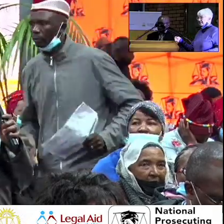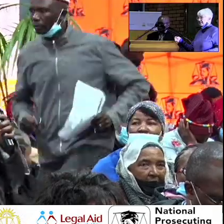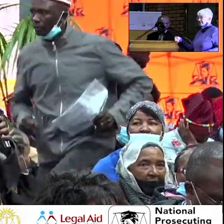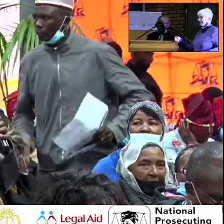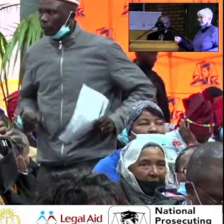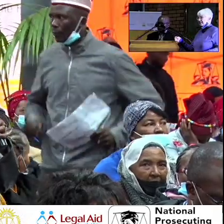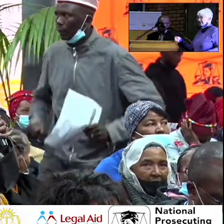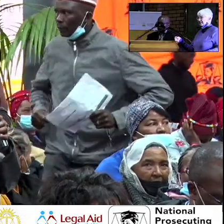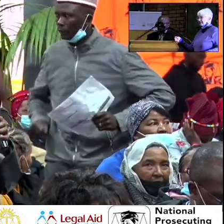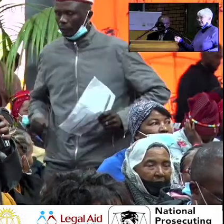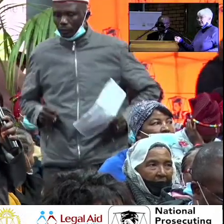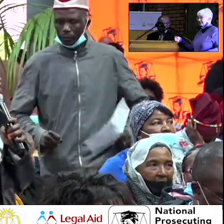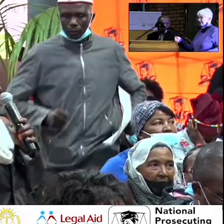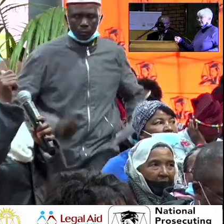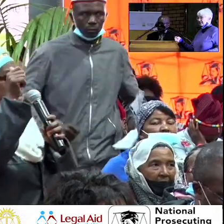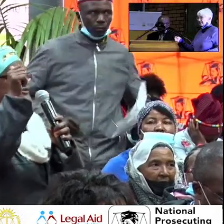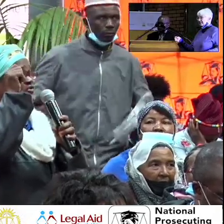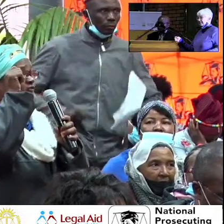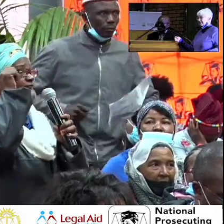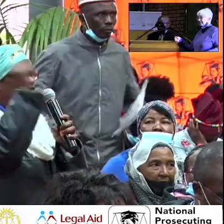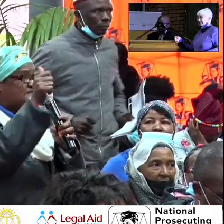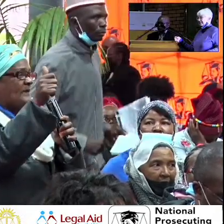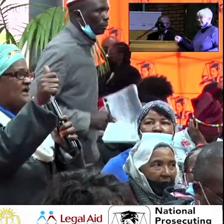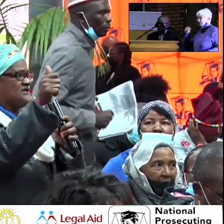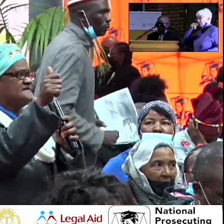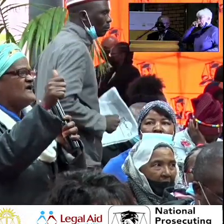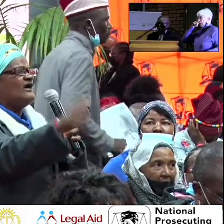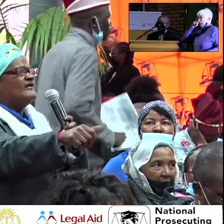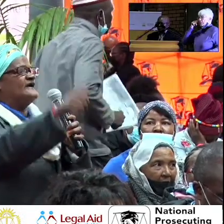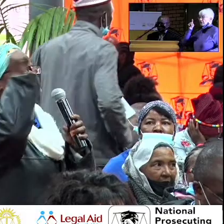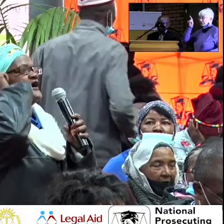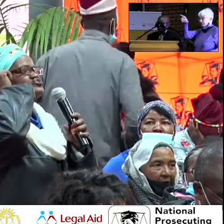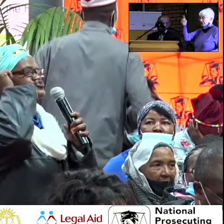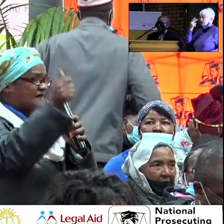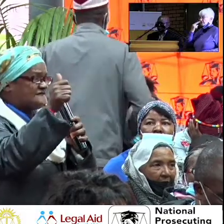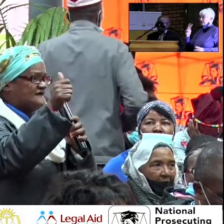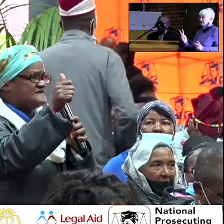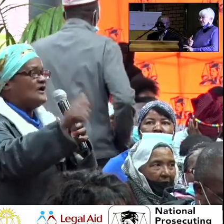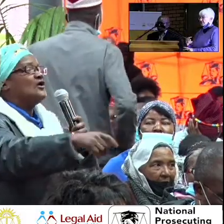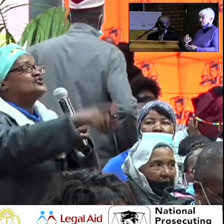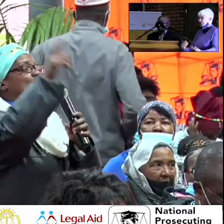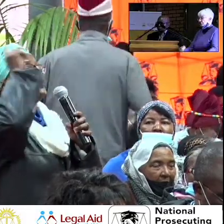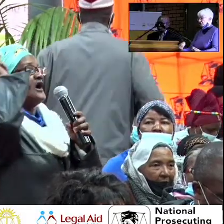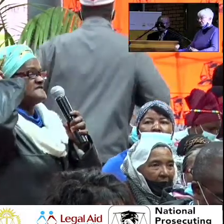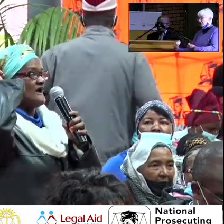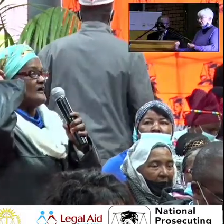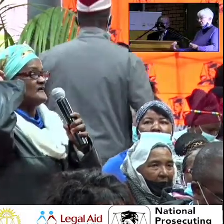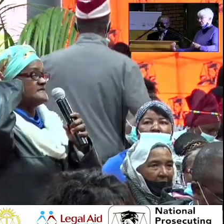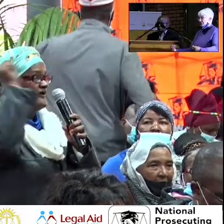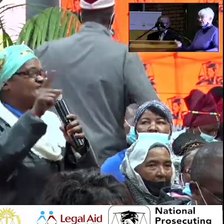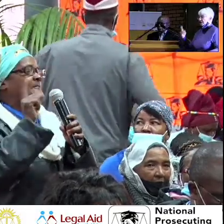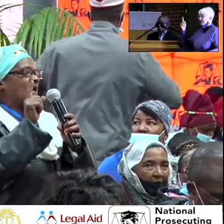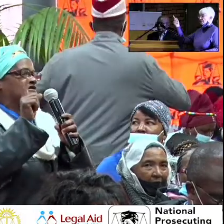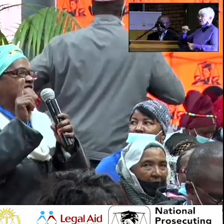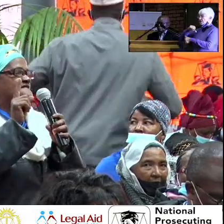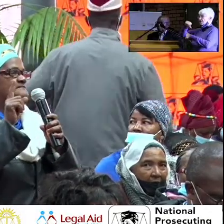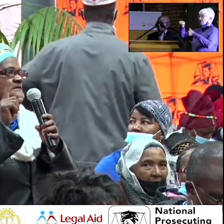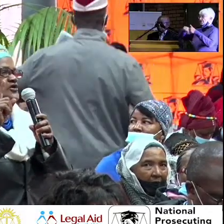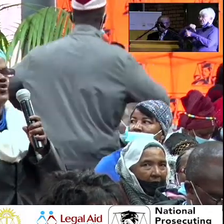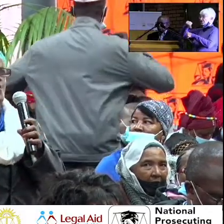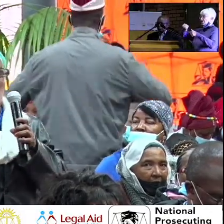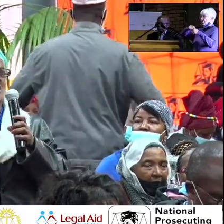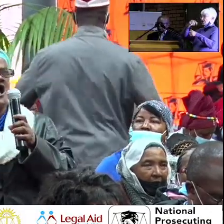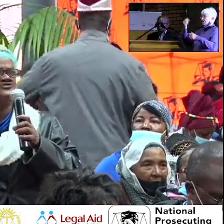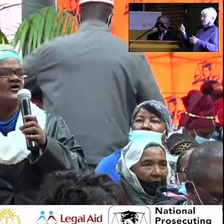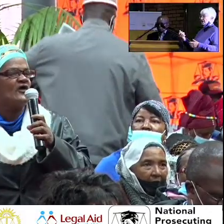no justice to foster parents. There's no justice to safety parents.